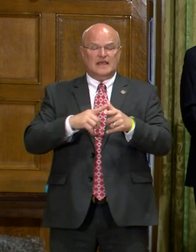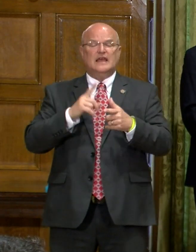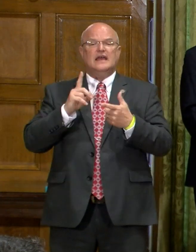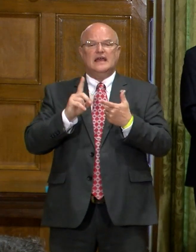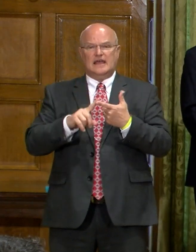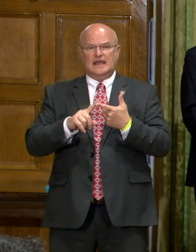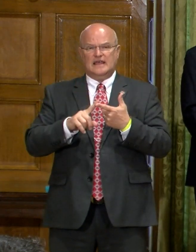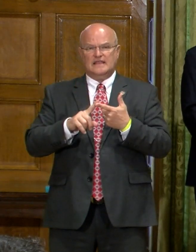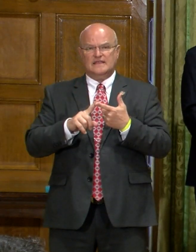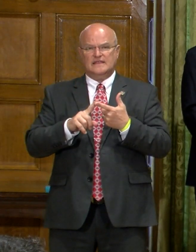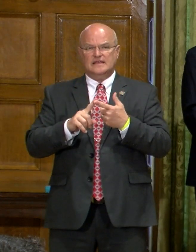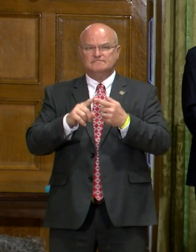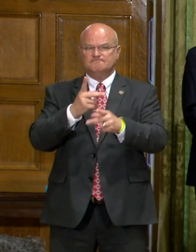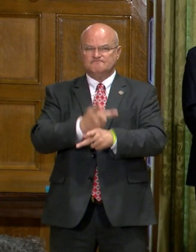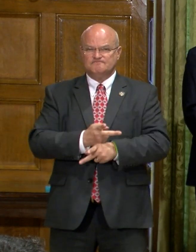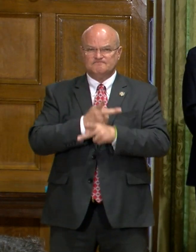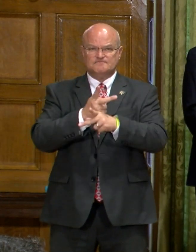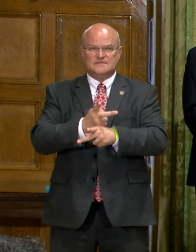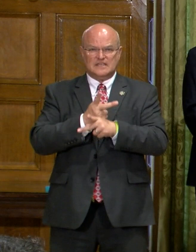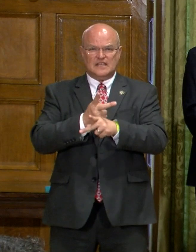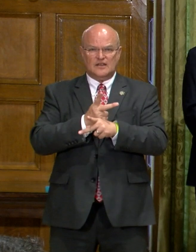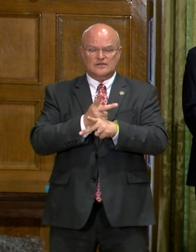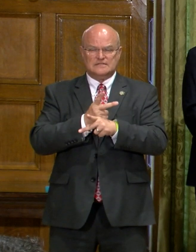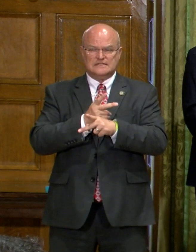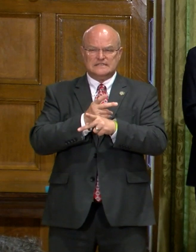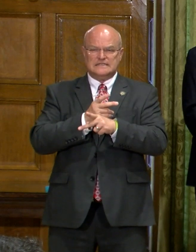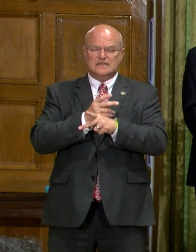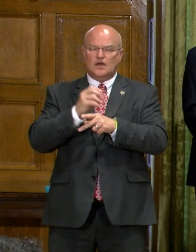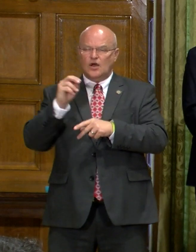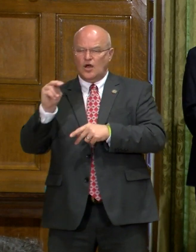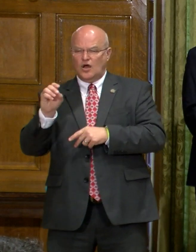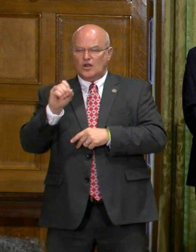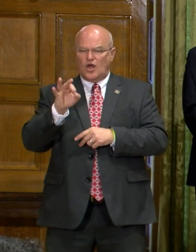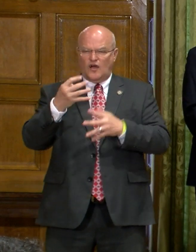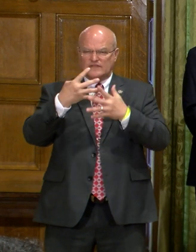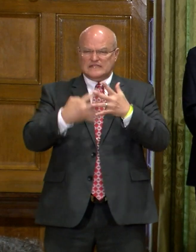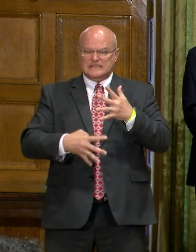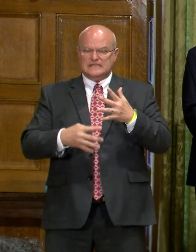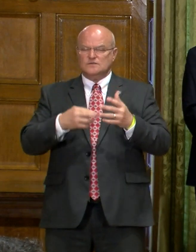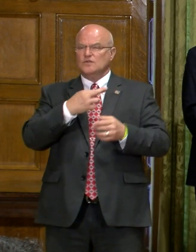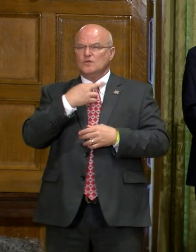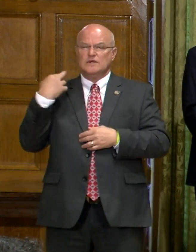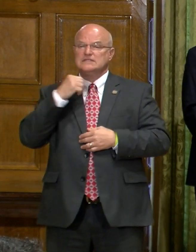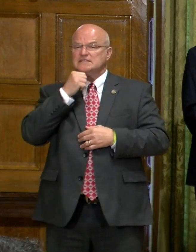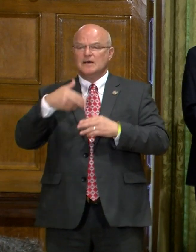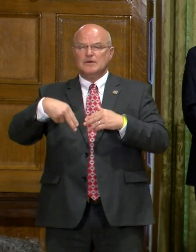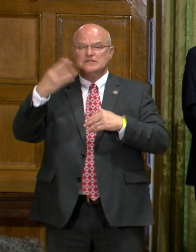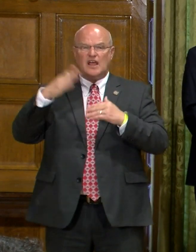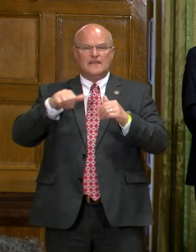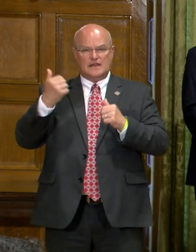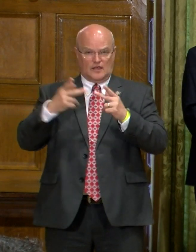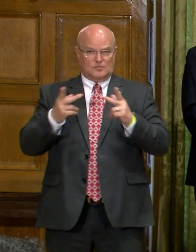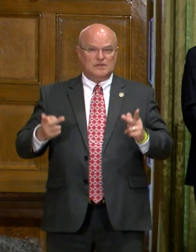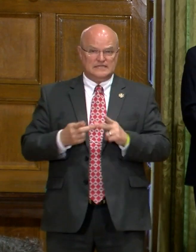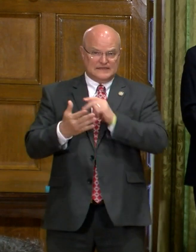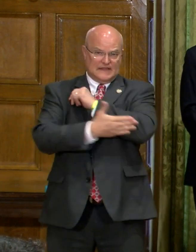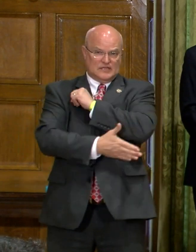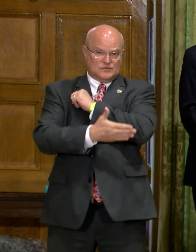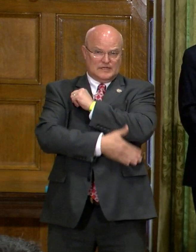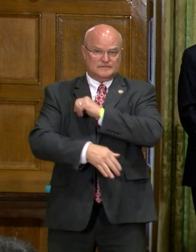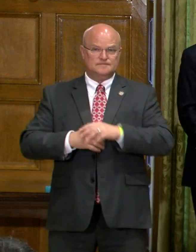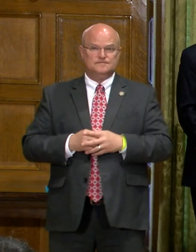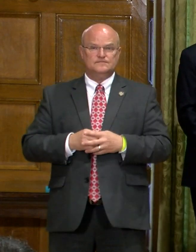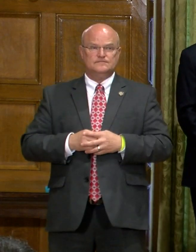then very cautiously take those off when it's clear that the risk is really not much higher than other places in the country.